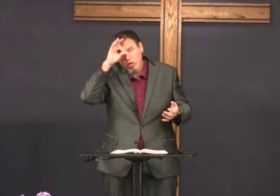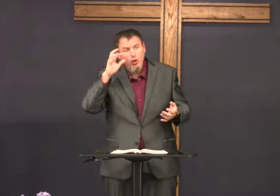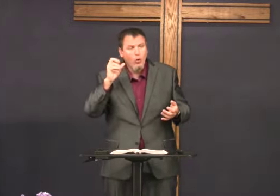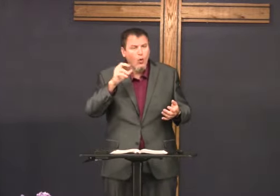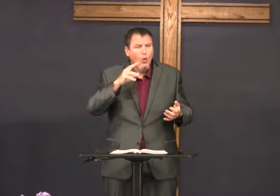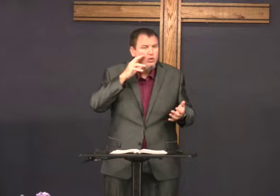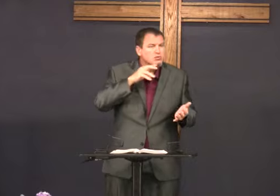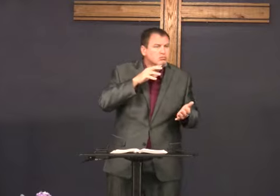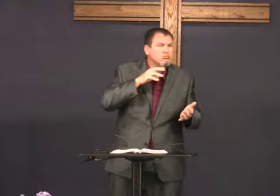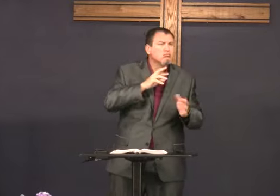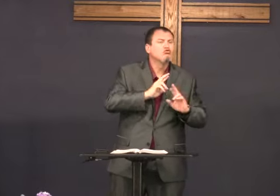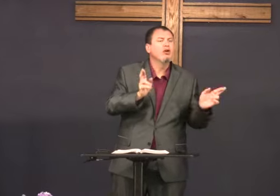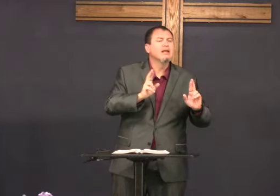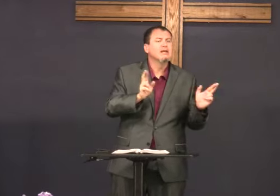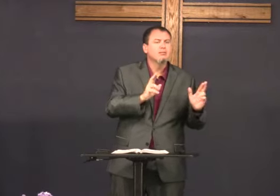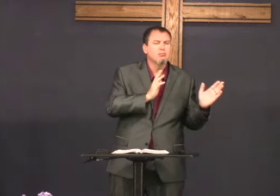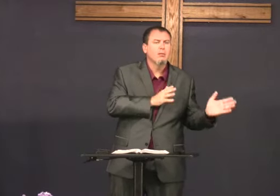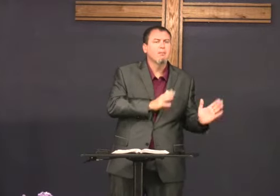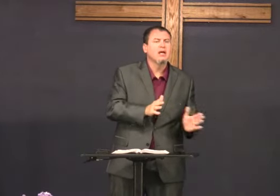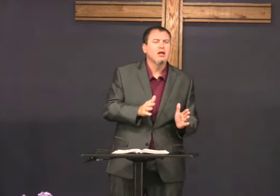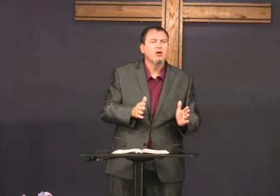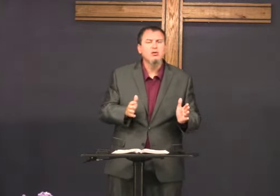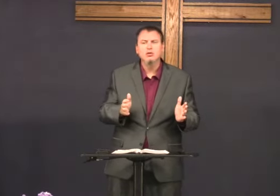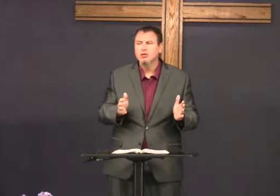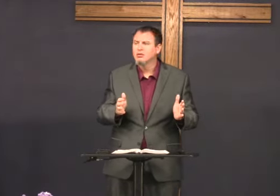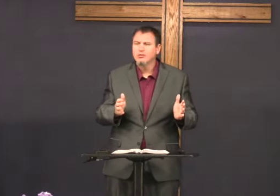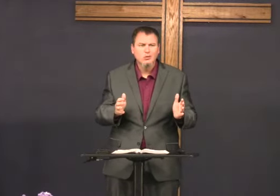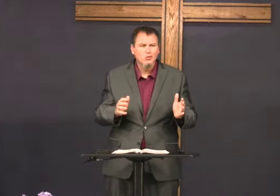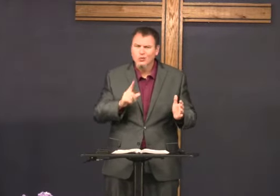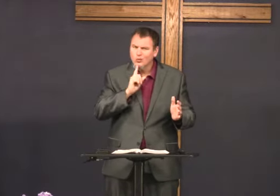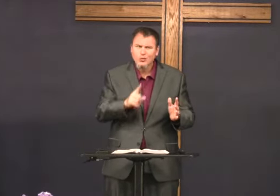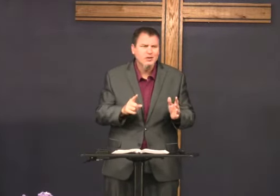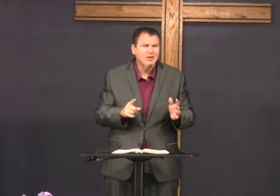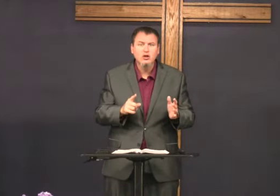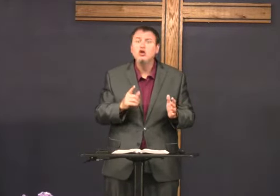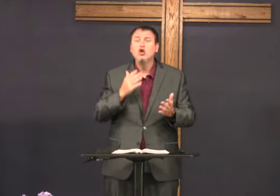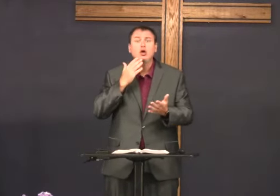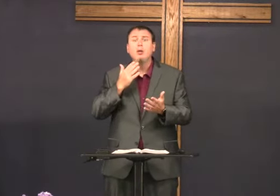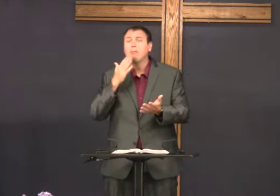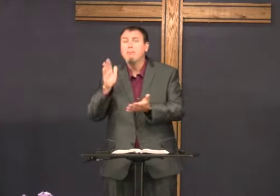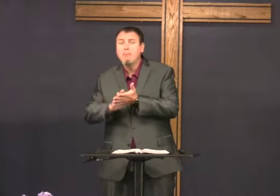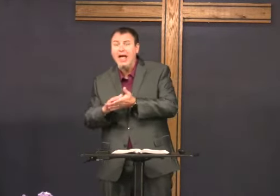wise decisions or foolish ones, whether you're prepared,